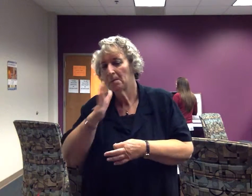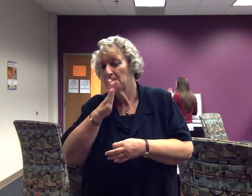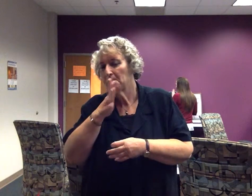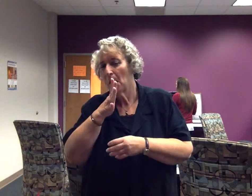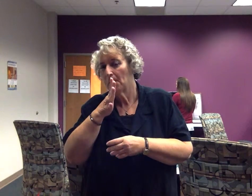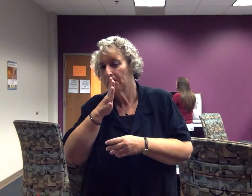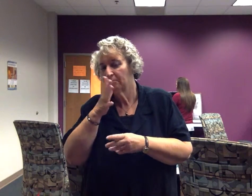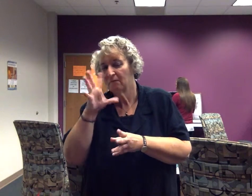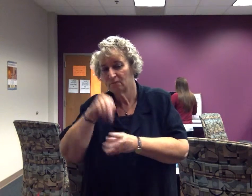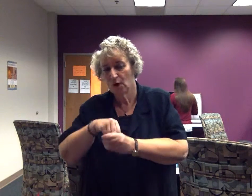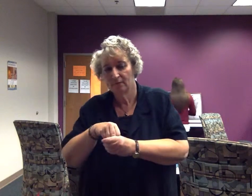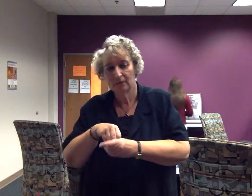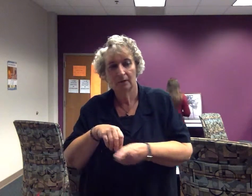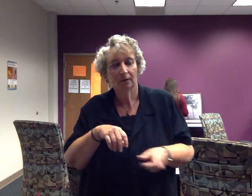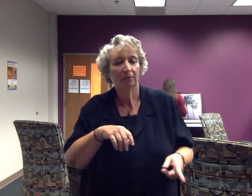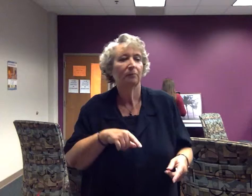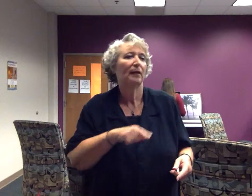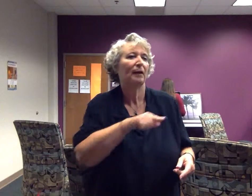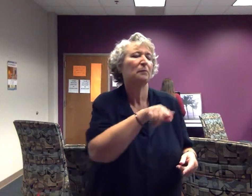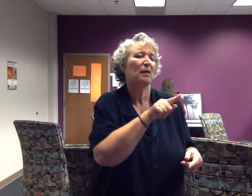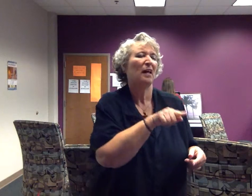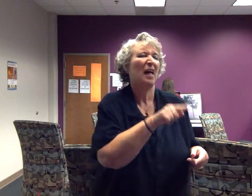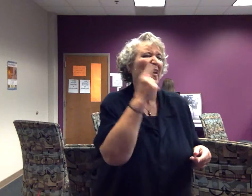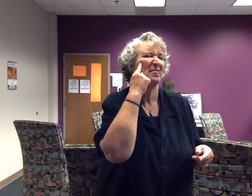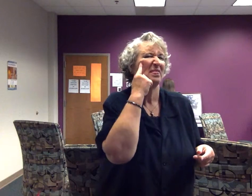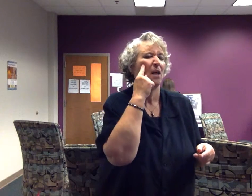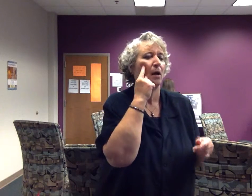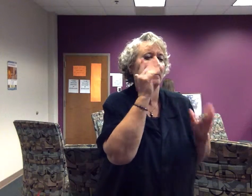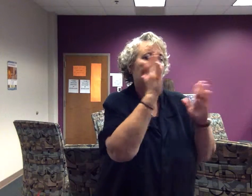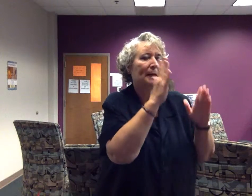say instead of just how they weren't listening to me.